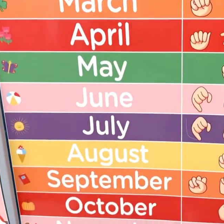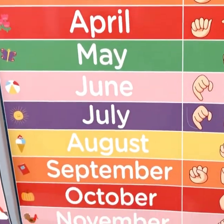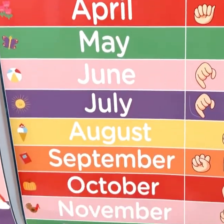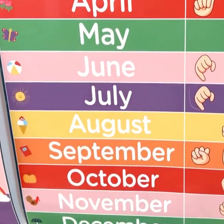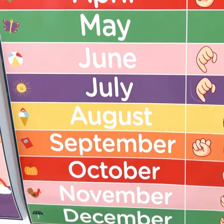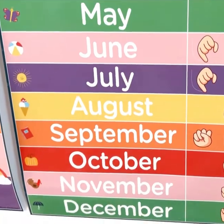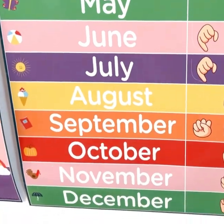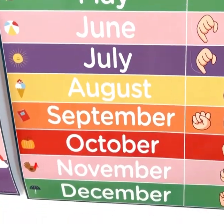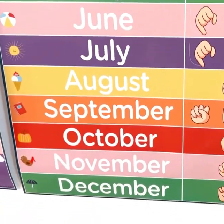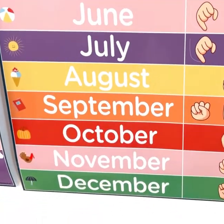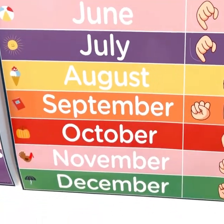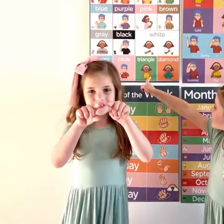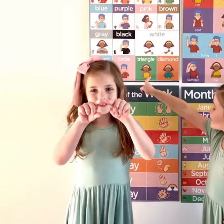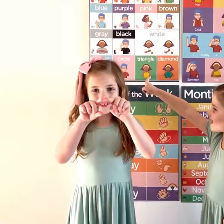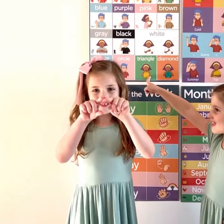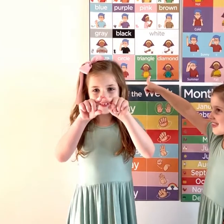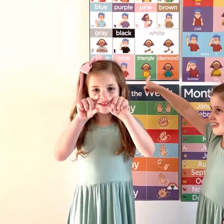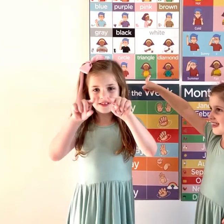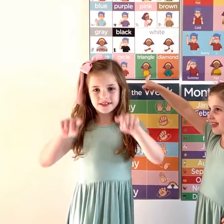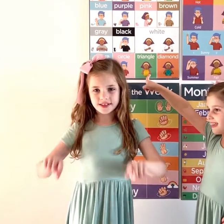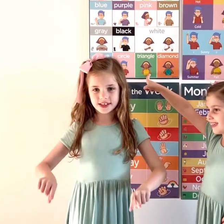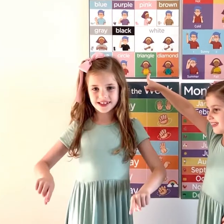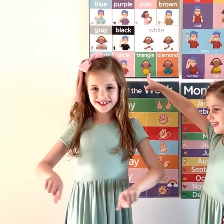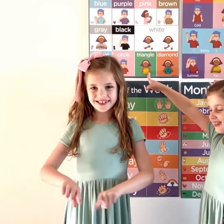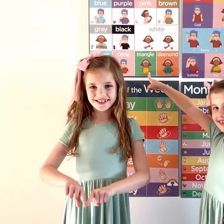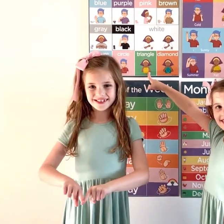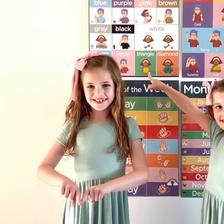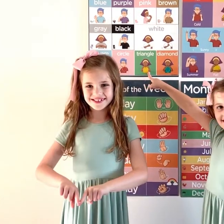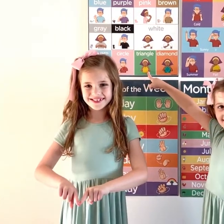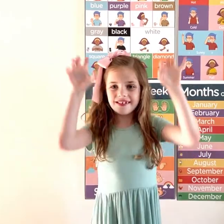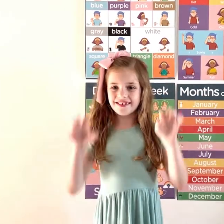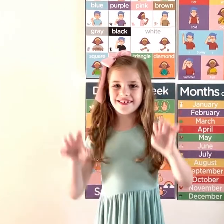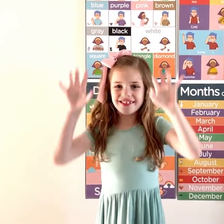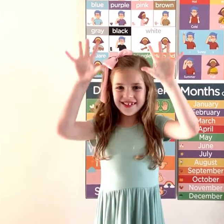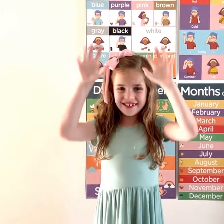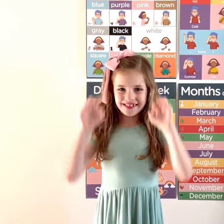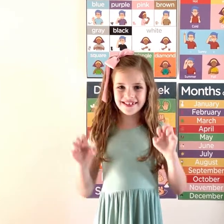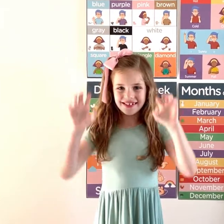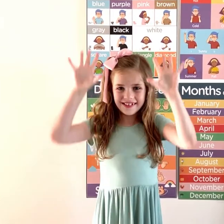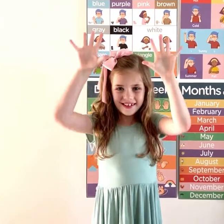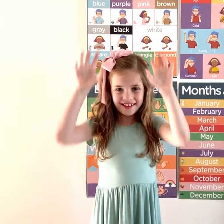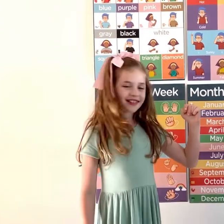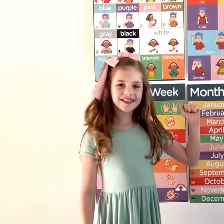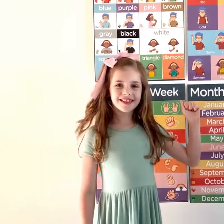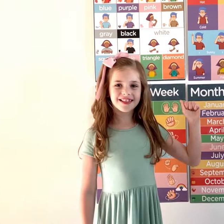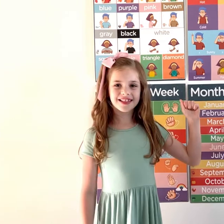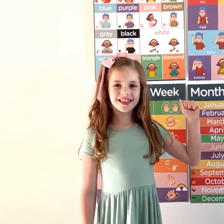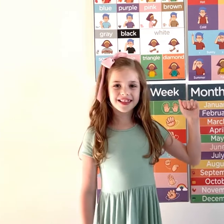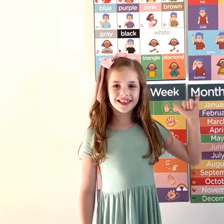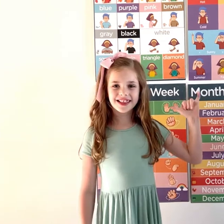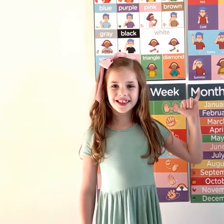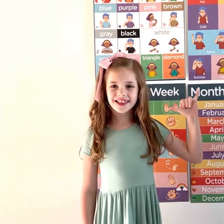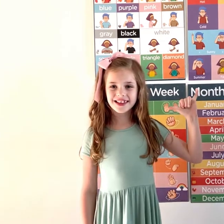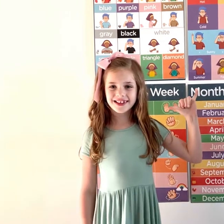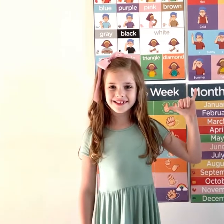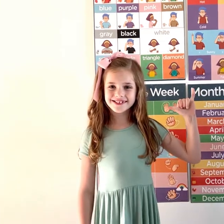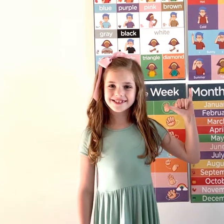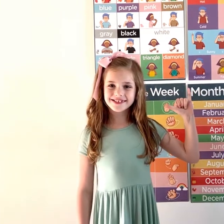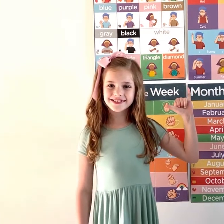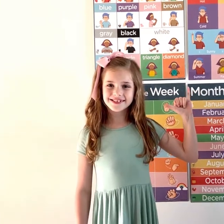fast and easy signing. Stimulate children's brains with our ASL for Kids educational materials. These are suitable for toddlers,